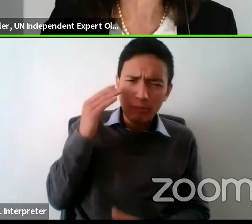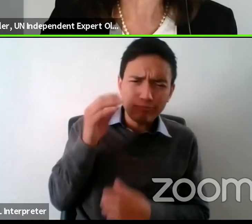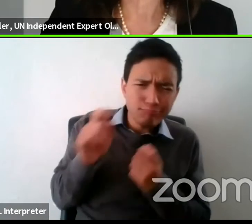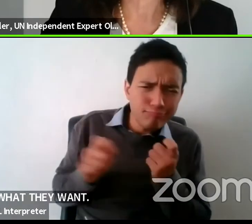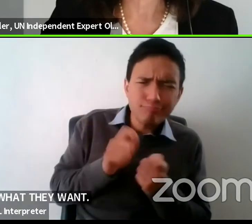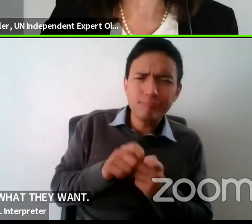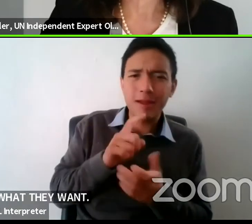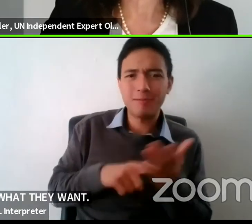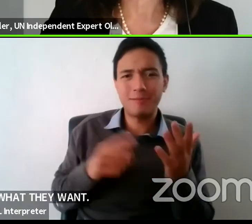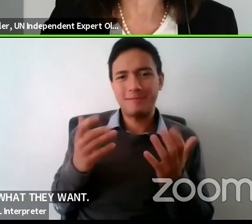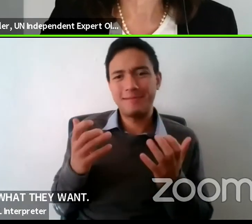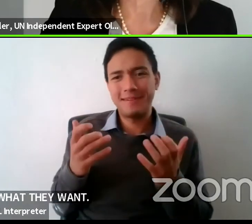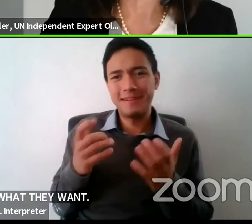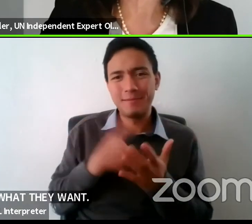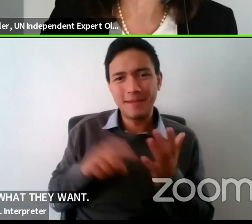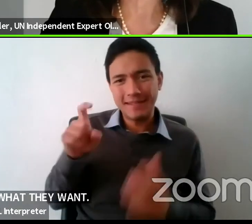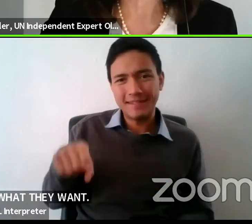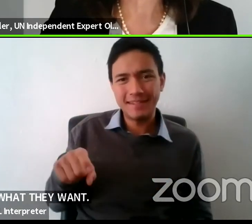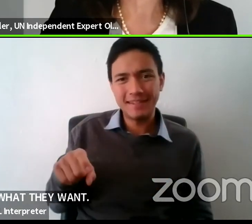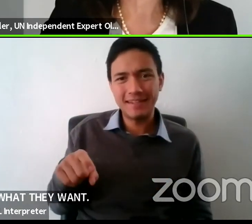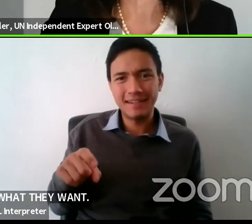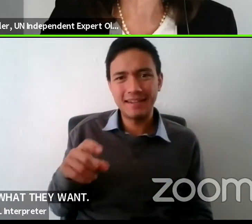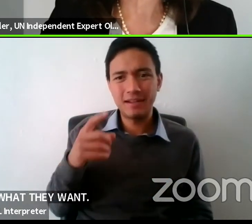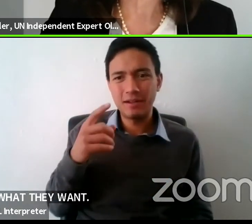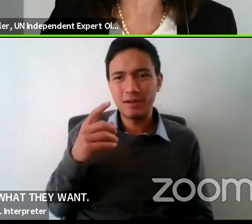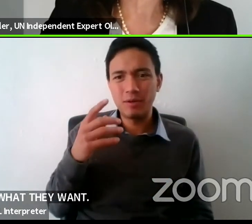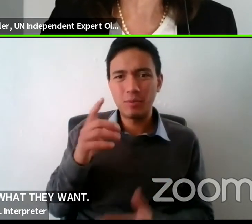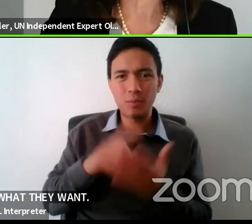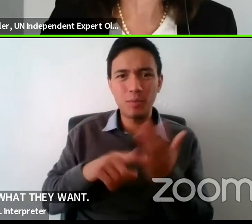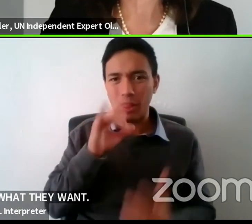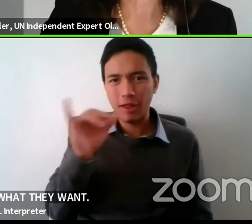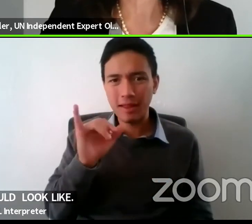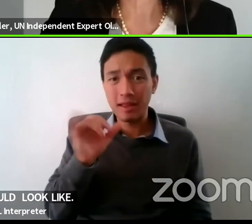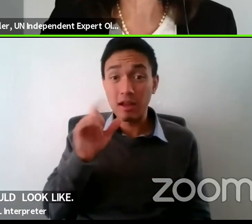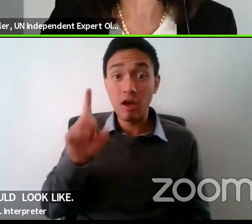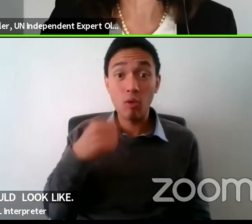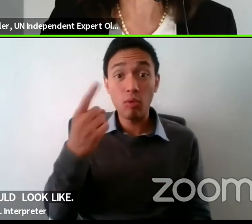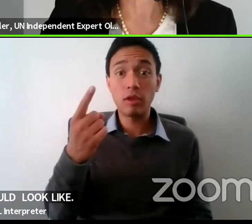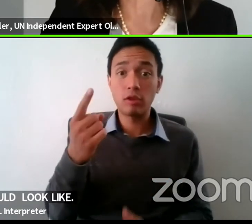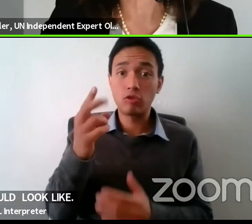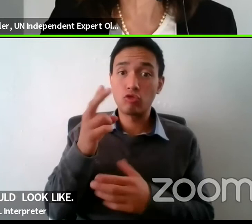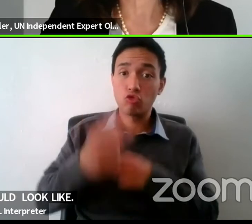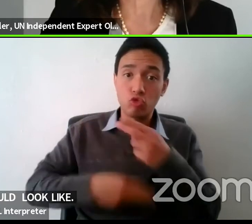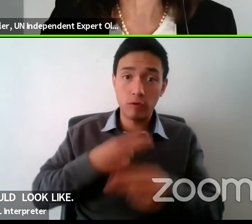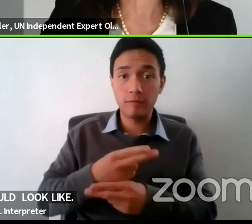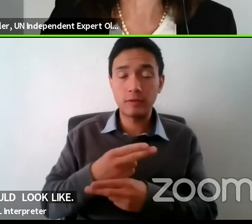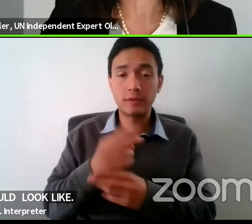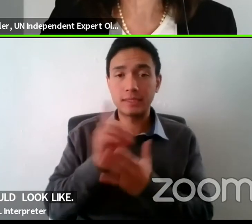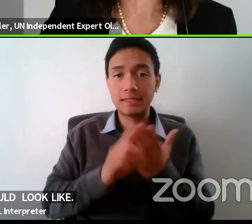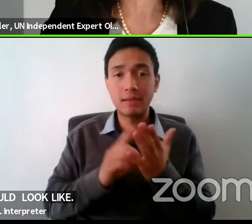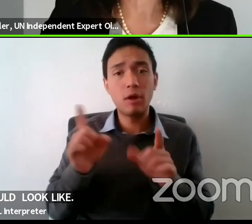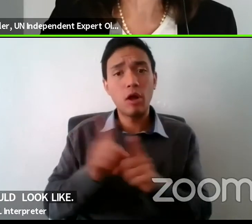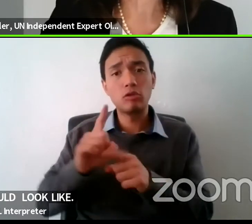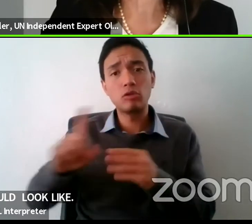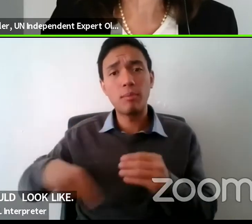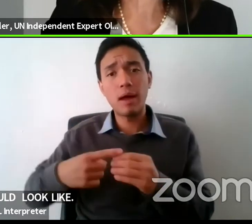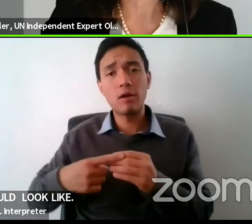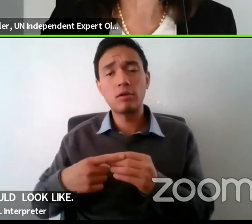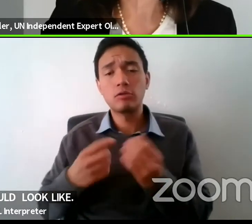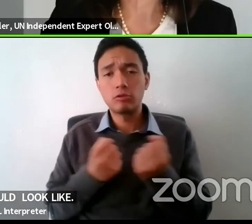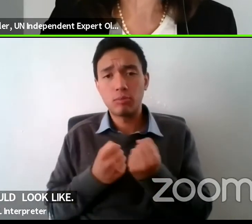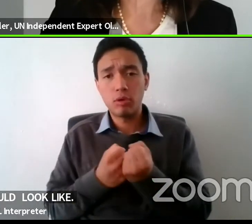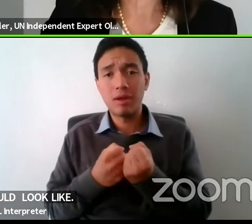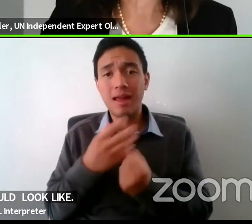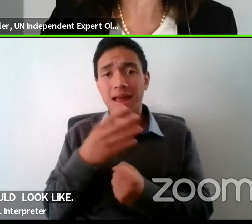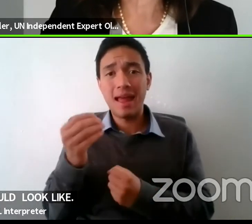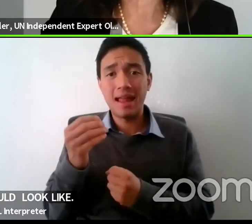and how it should look like. It's not only about universal design, but it's also about support and the